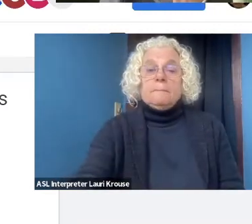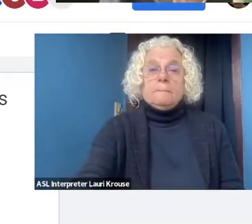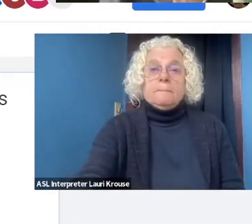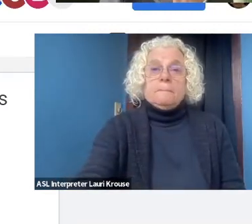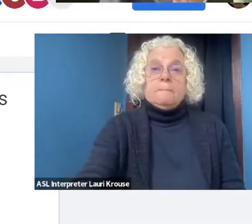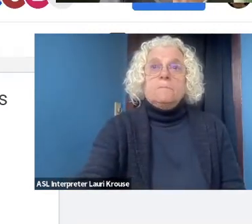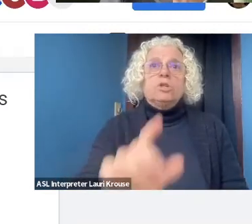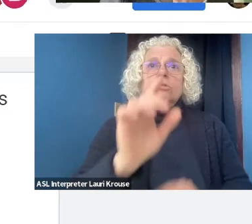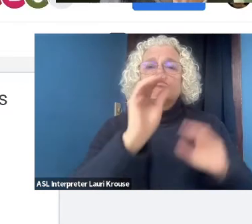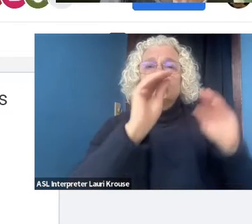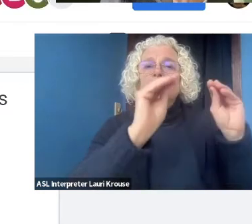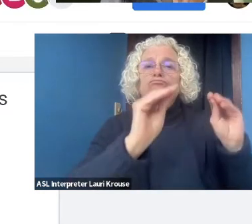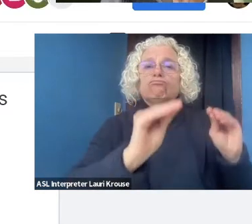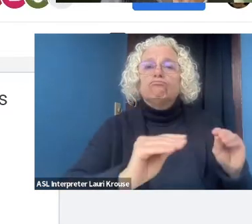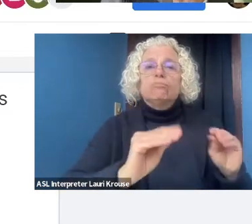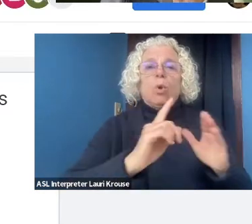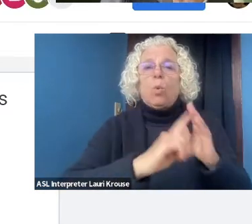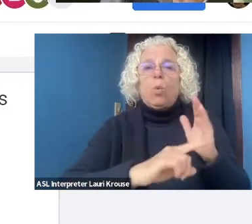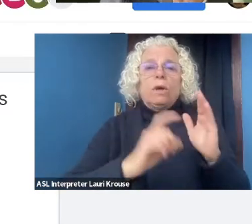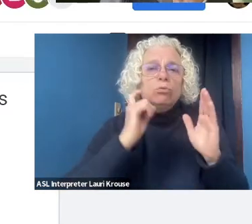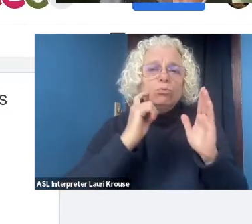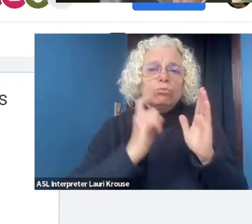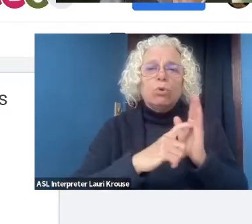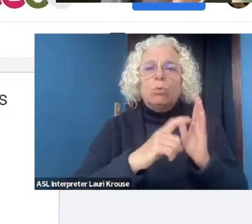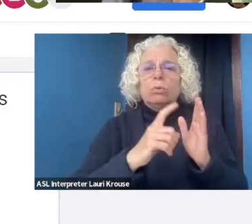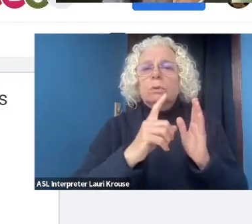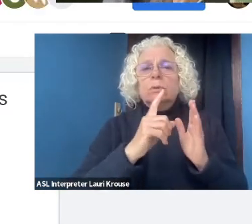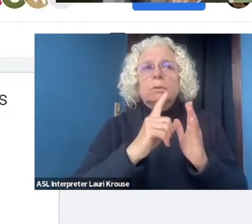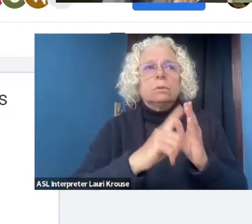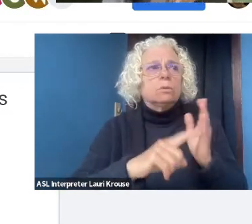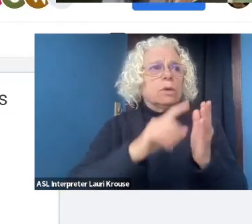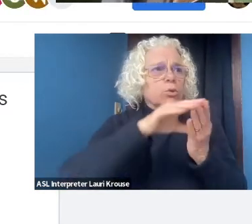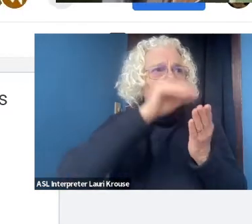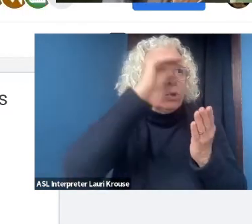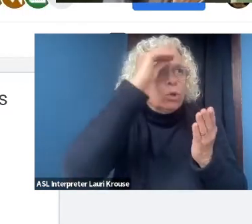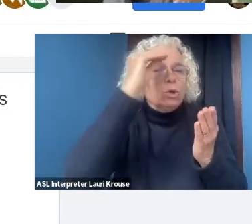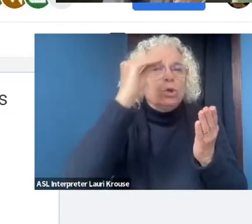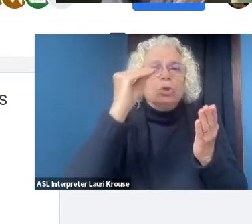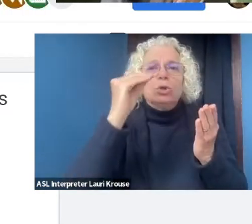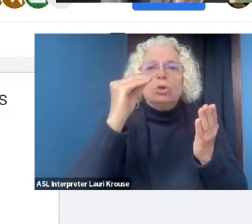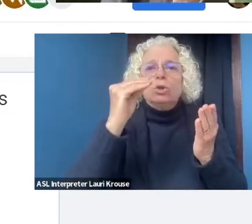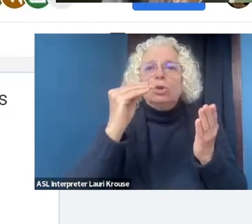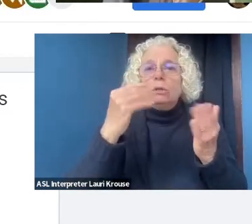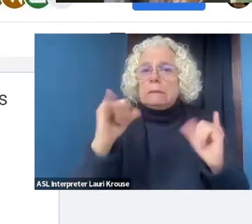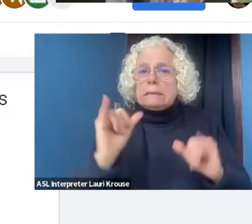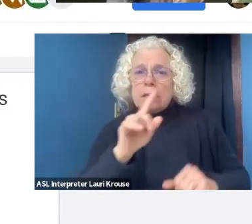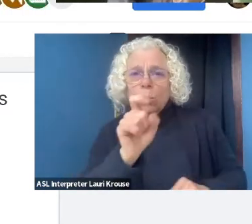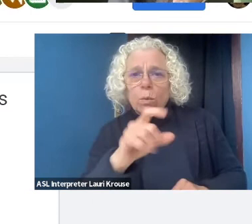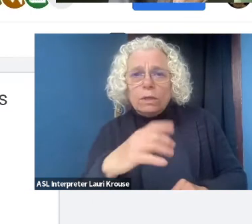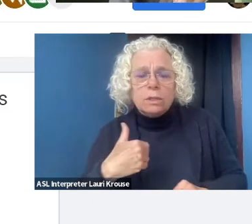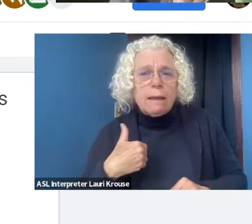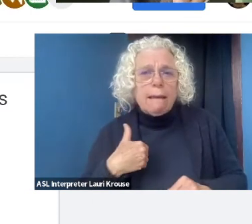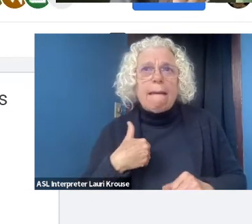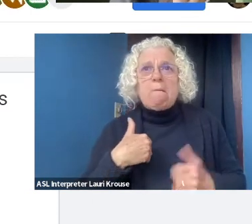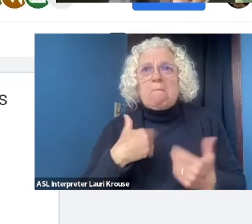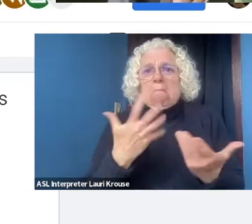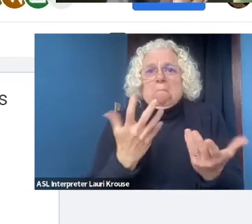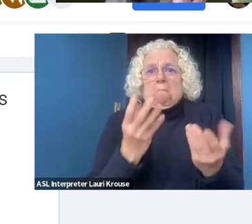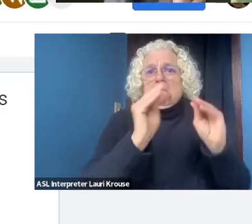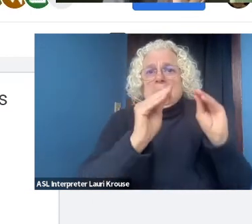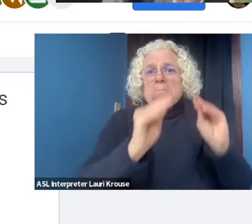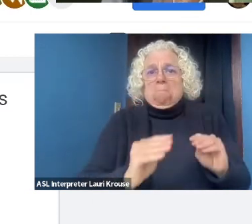observations, some next steps, some questions as well.